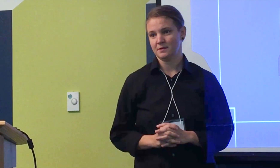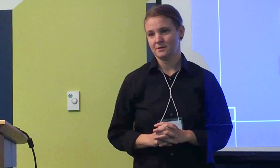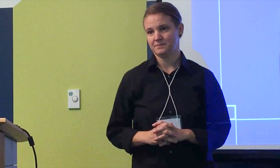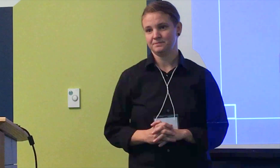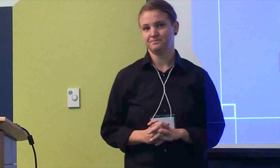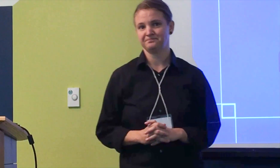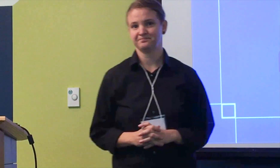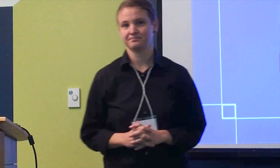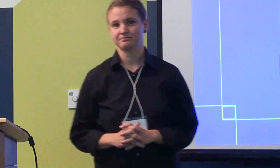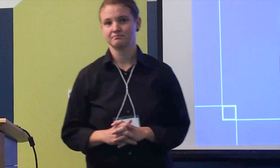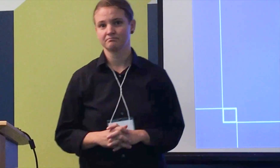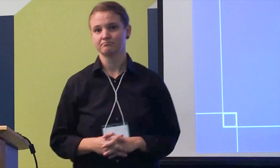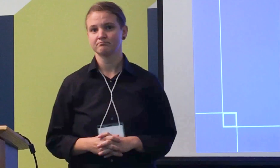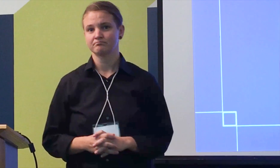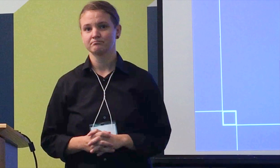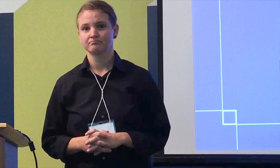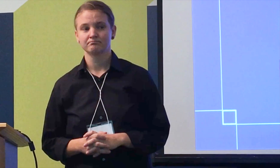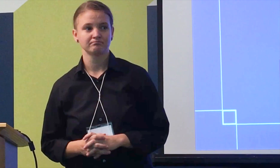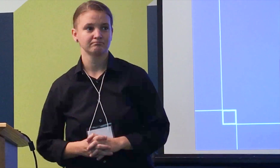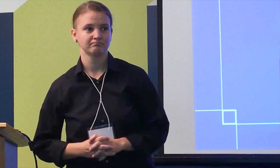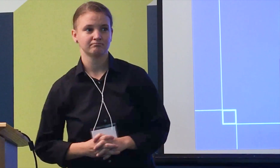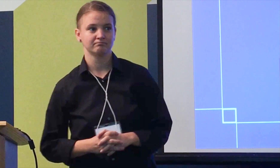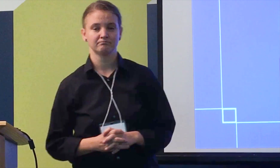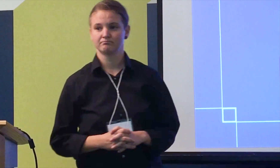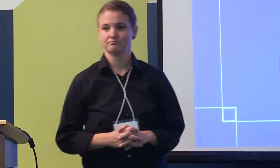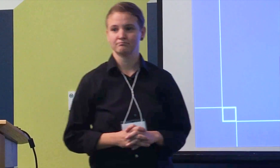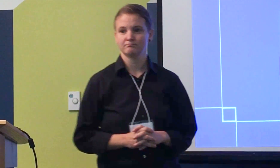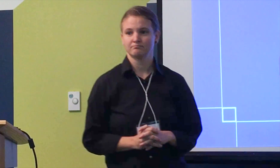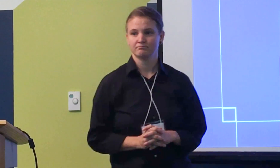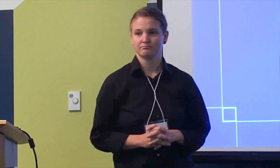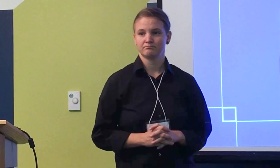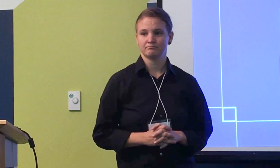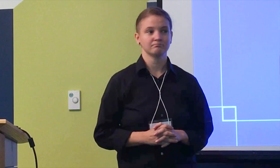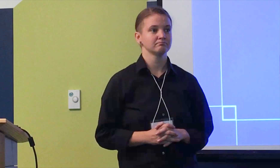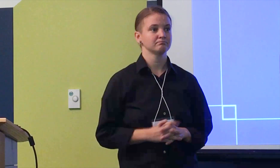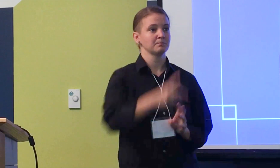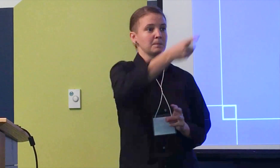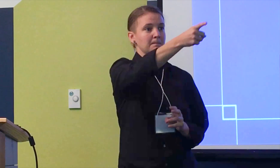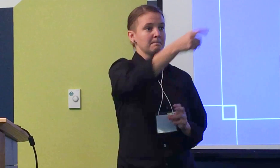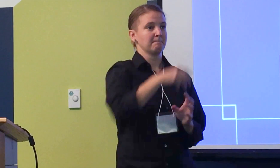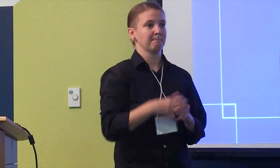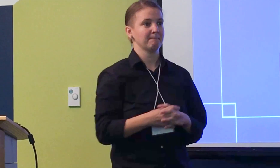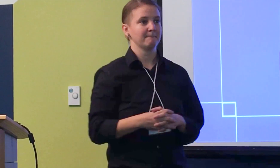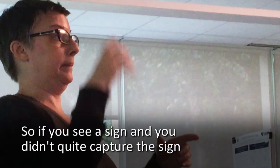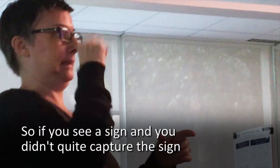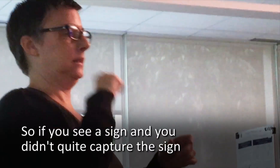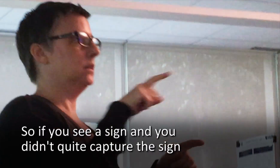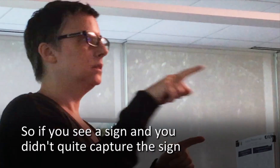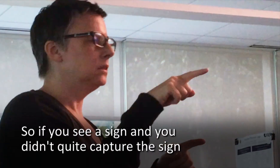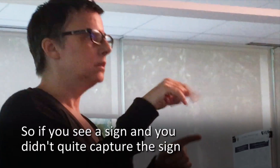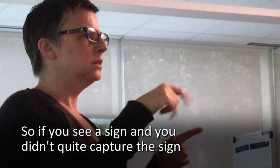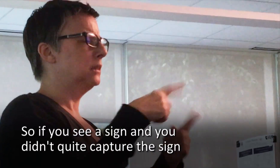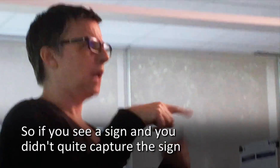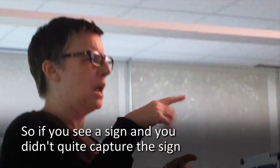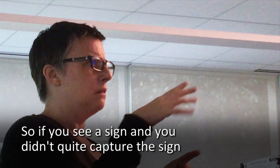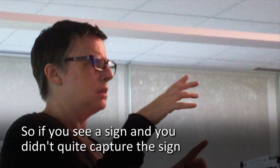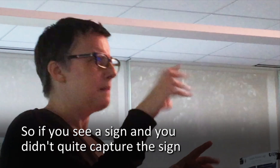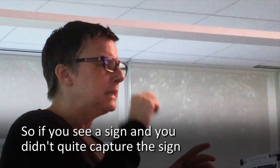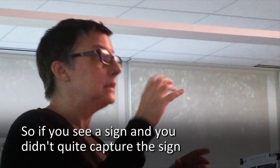instructional resource that discusses STEM content in ASL. Yes? So you see a sign and you didn't quite